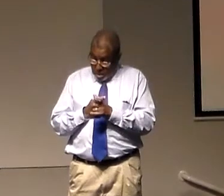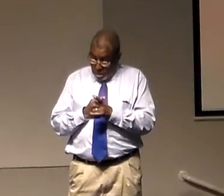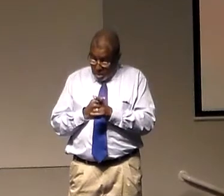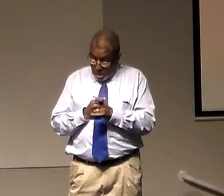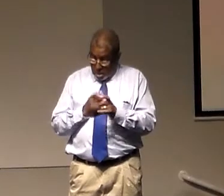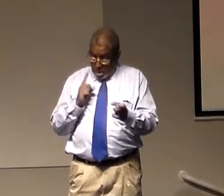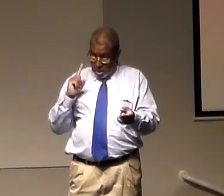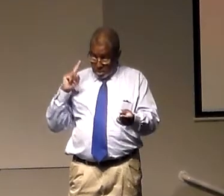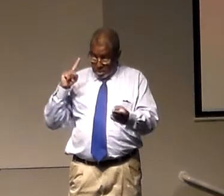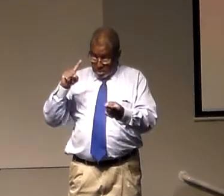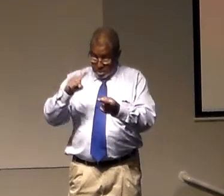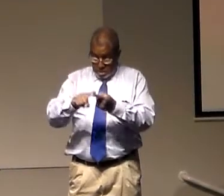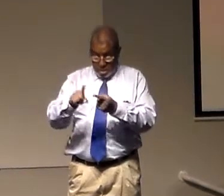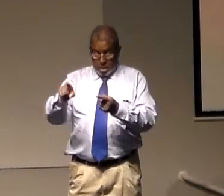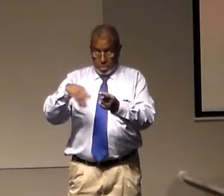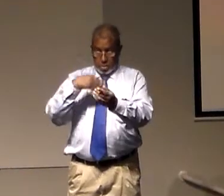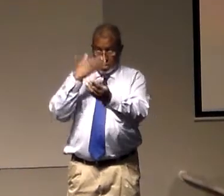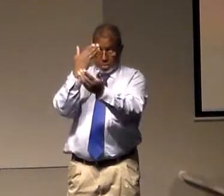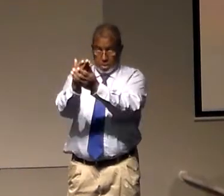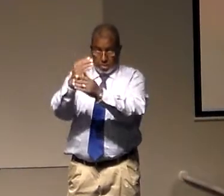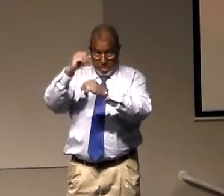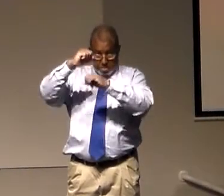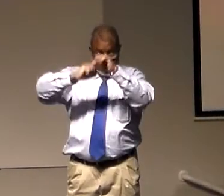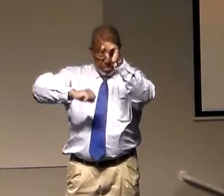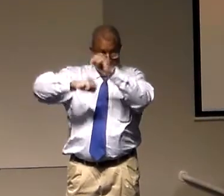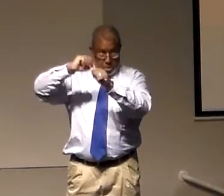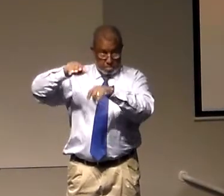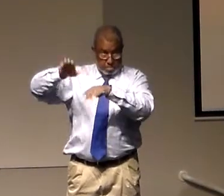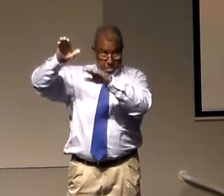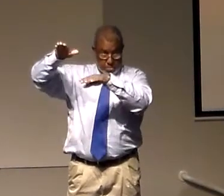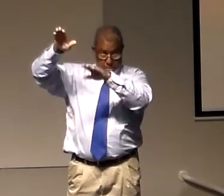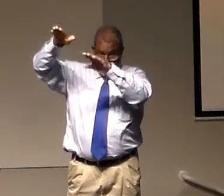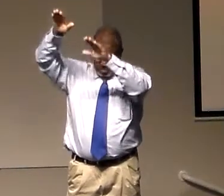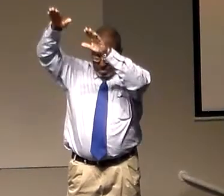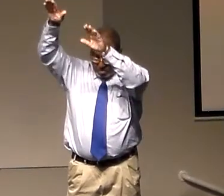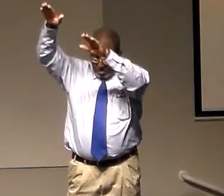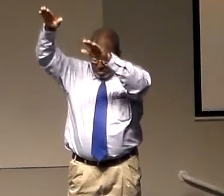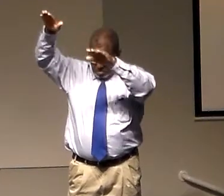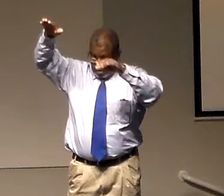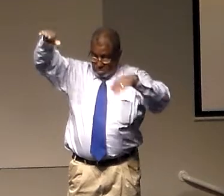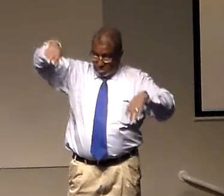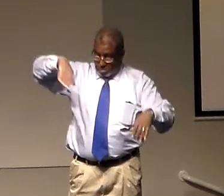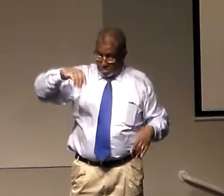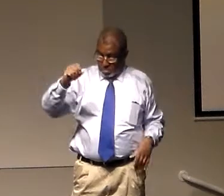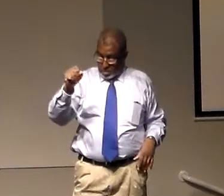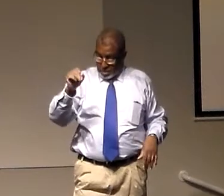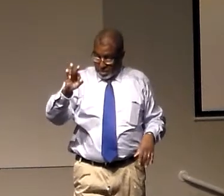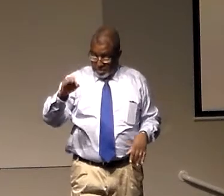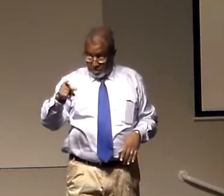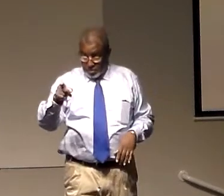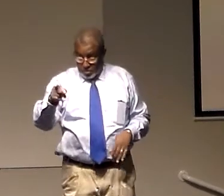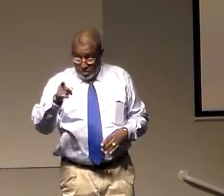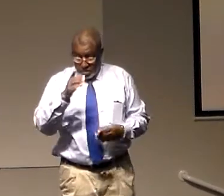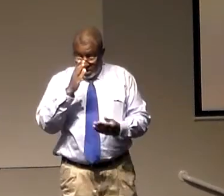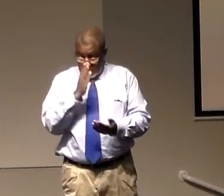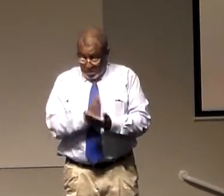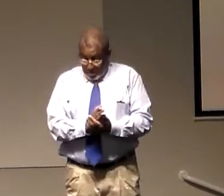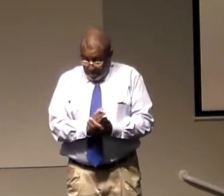stop anywhere in the valley. And run until you're in the mountains. If you stop, you will be